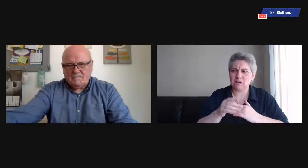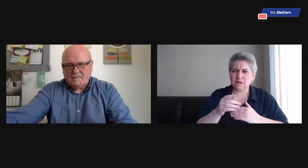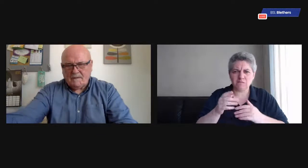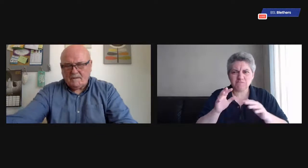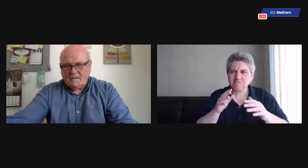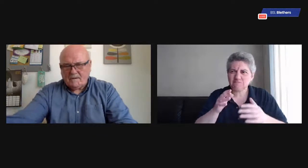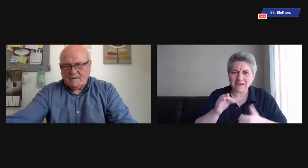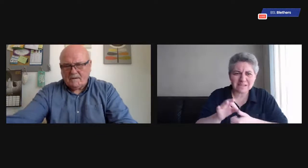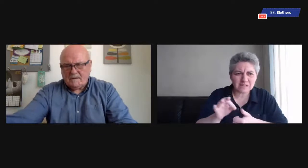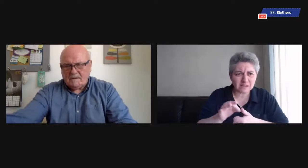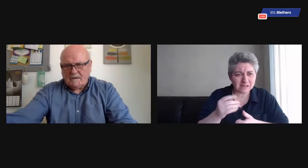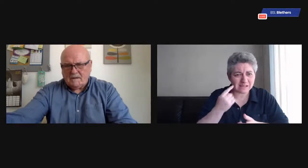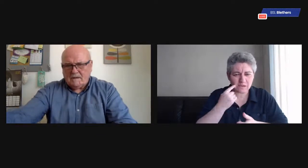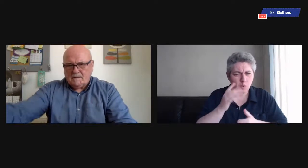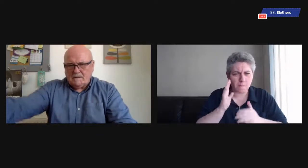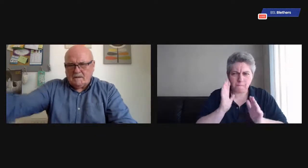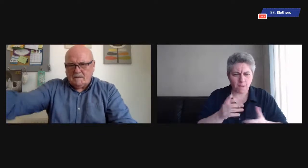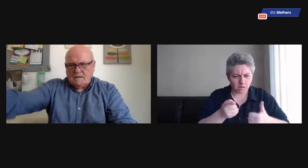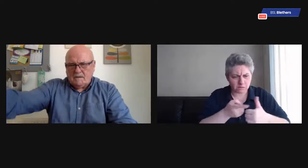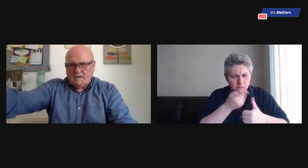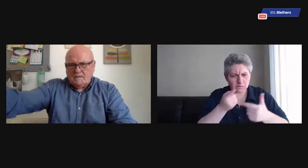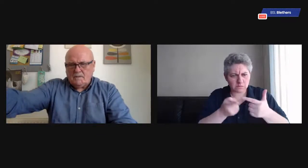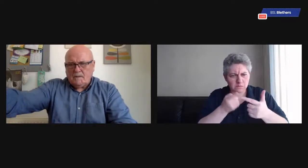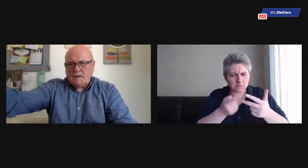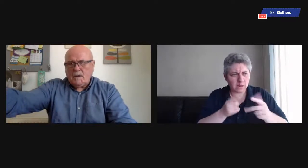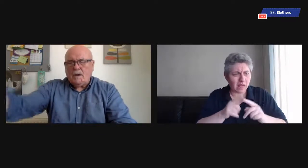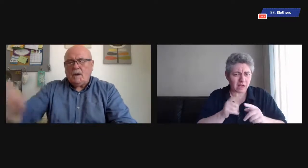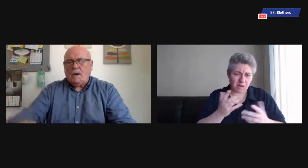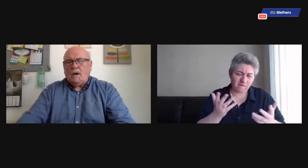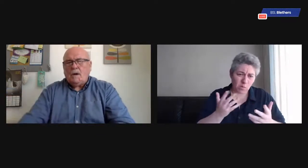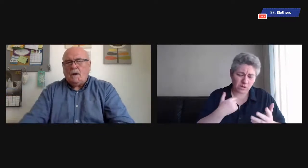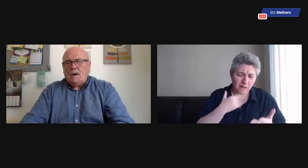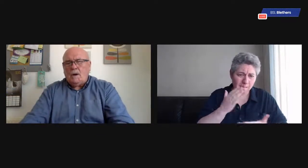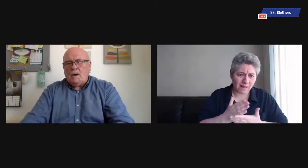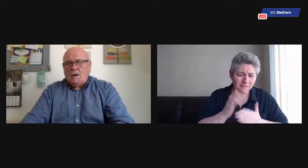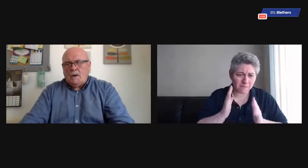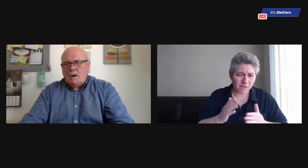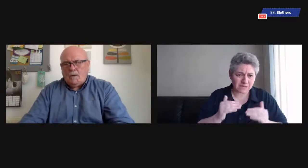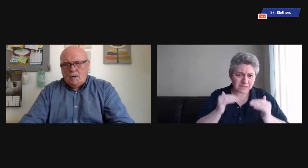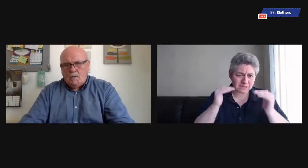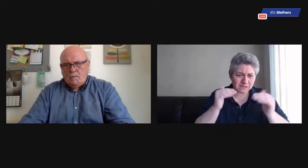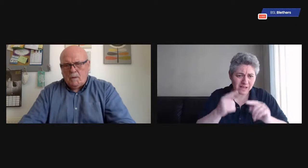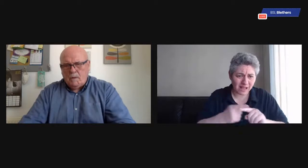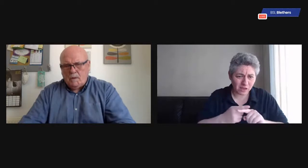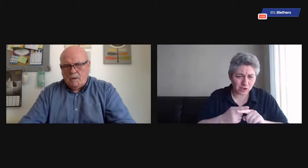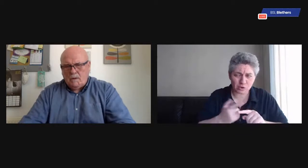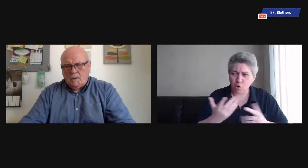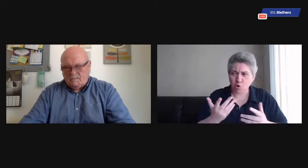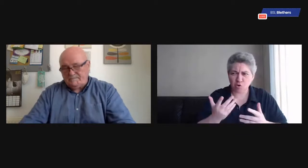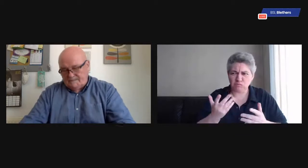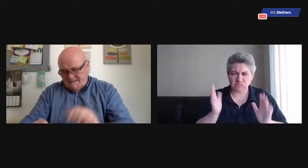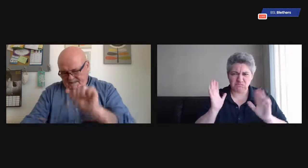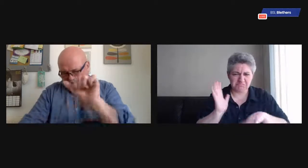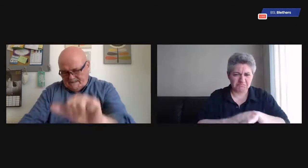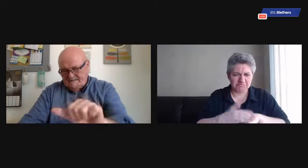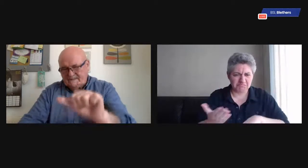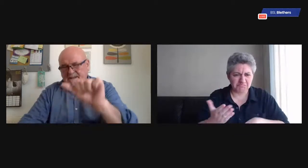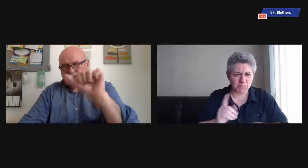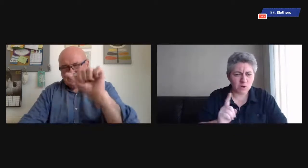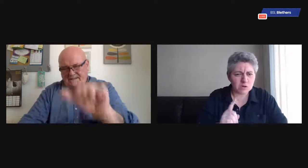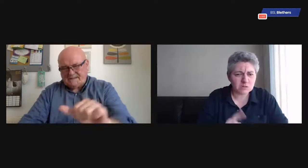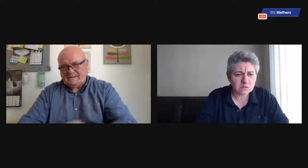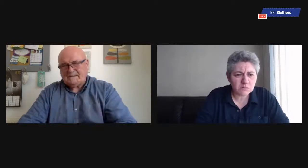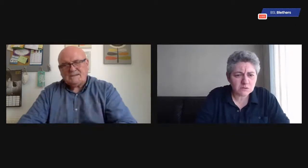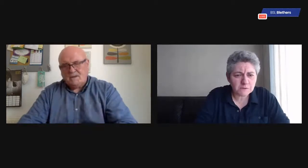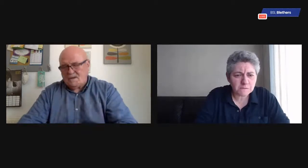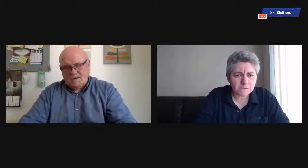easy system. So entry, do you have an interview? Do you must have certain criteria? With I'm assuming you must have a